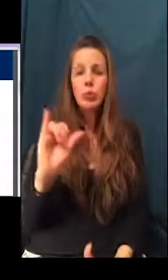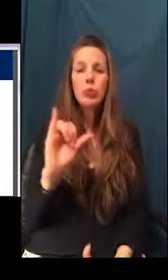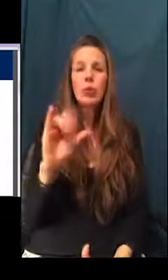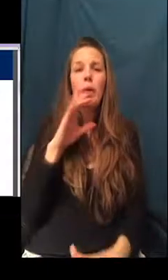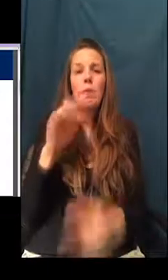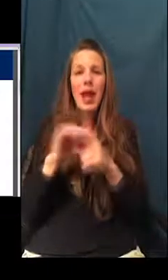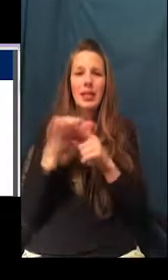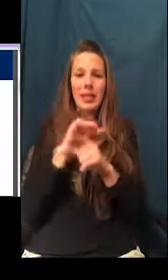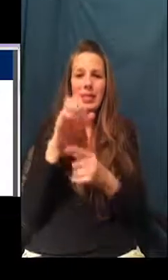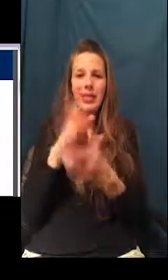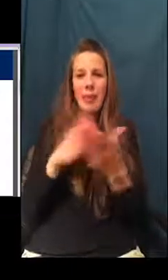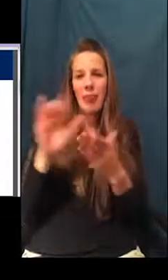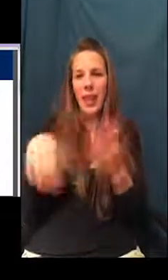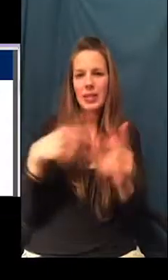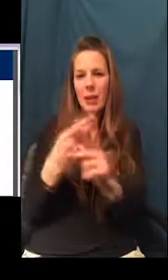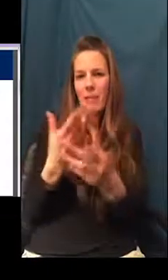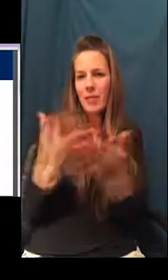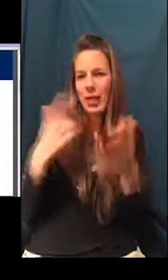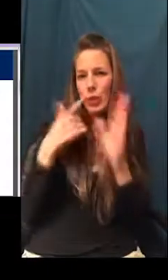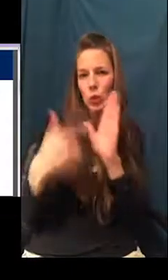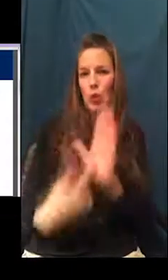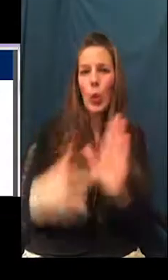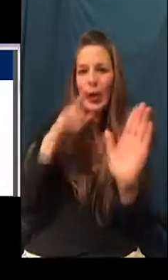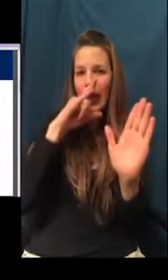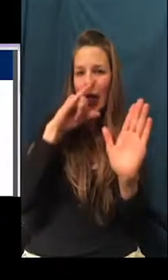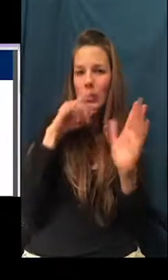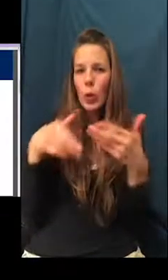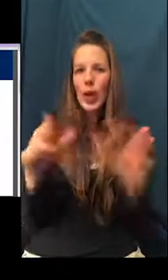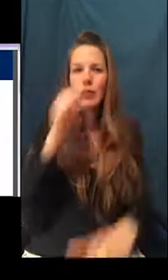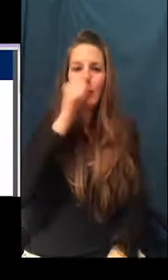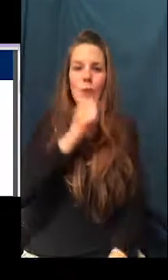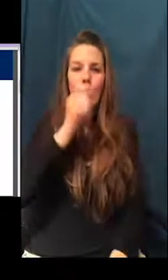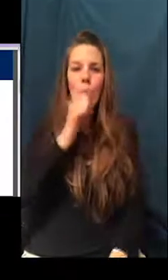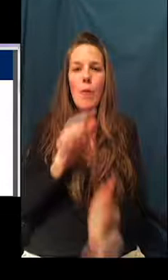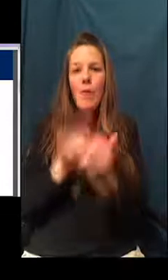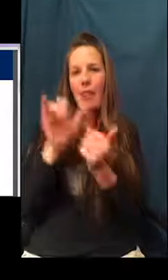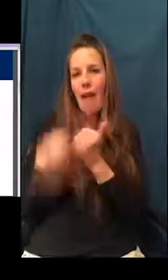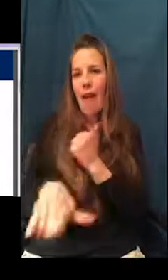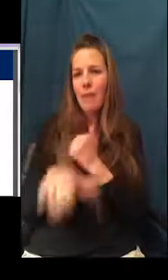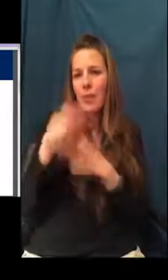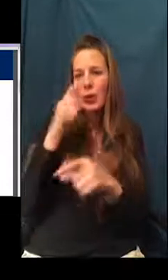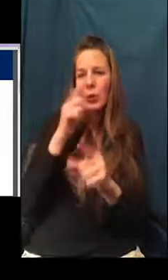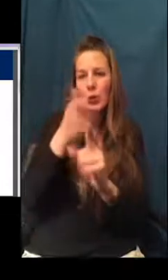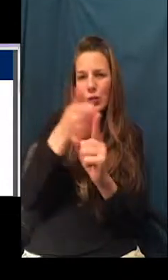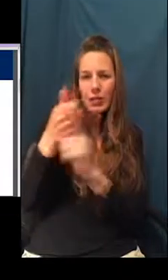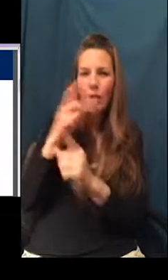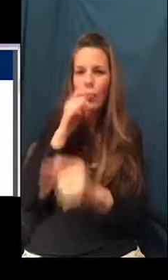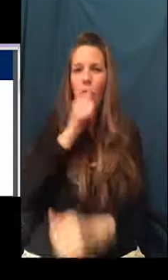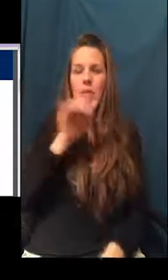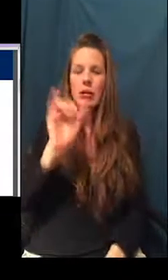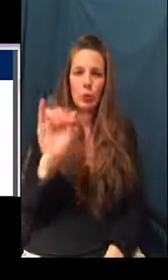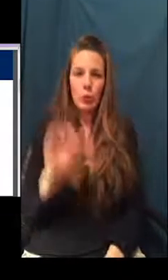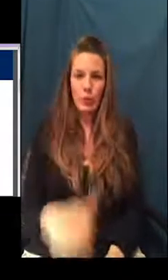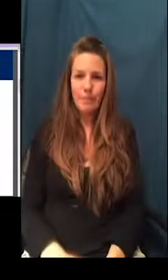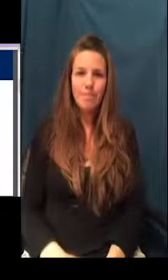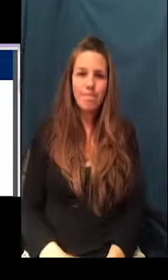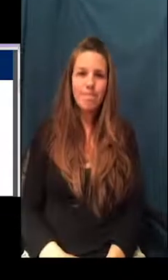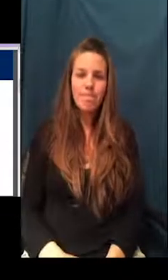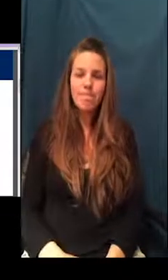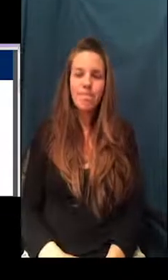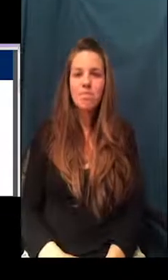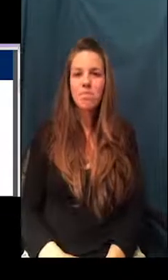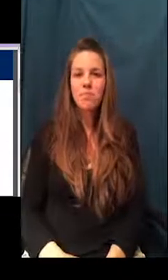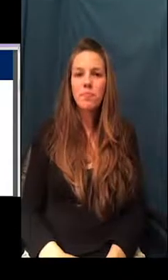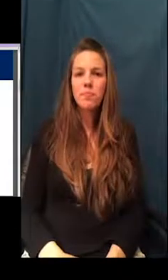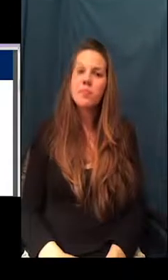so practicing some of those things and showing kids ways to cope with that by you yourself coping with some of those things.